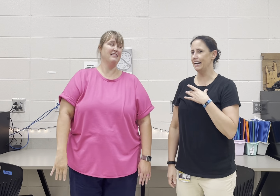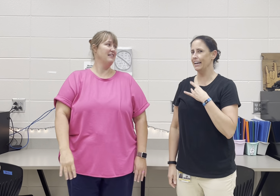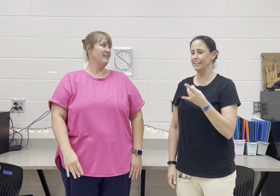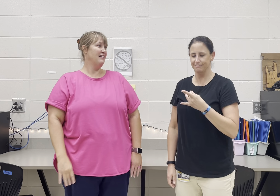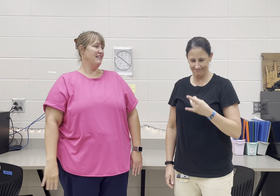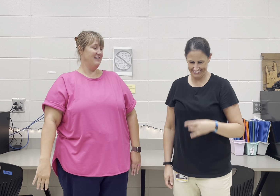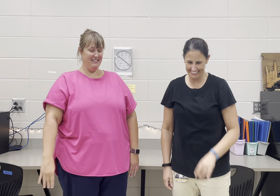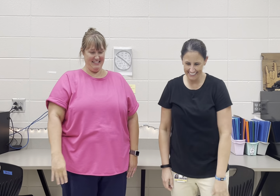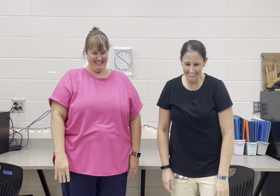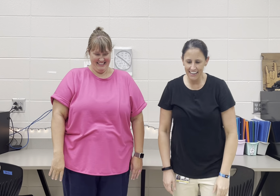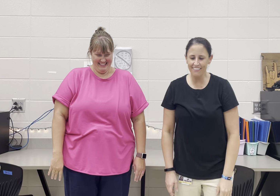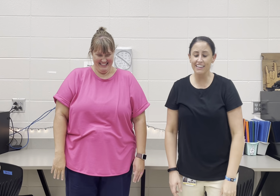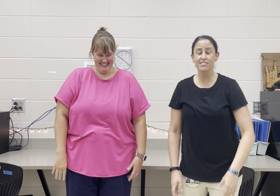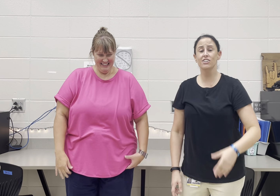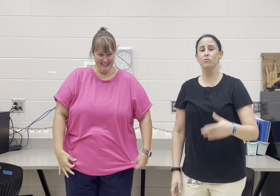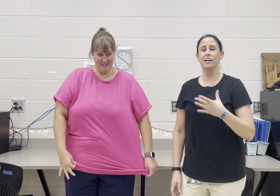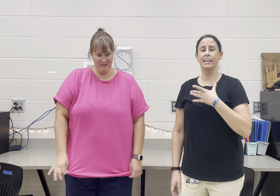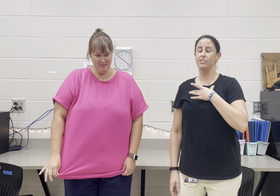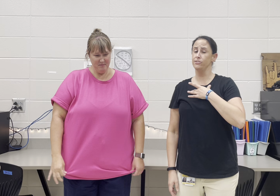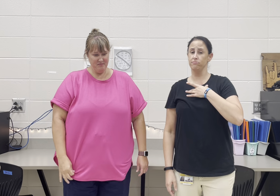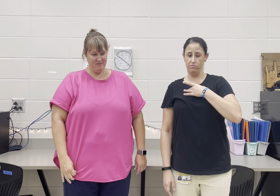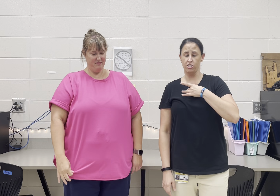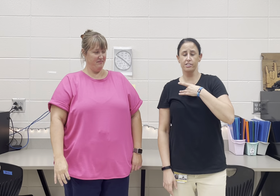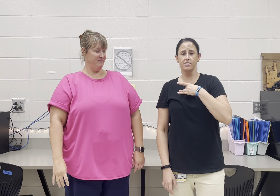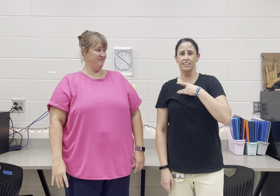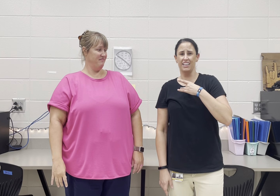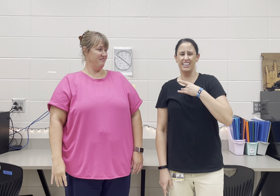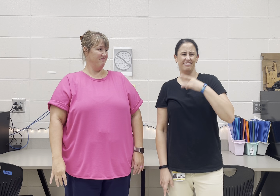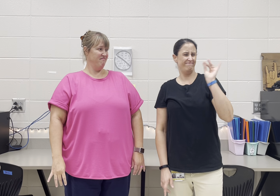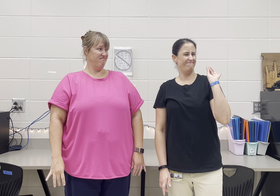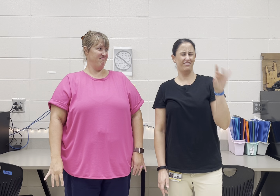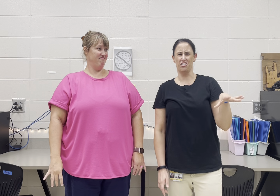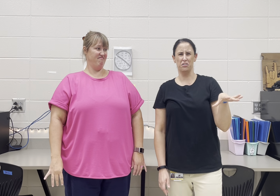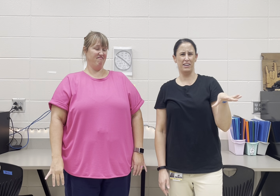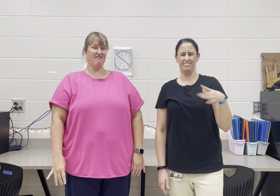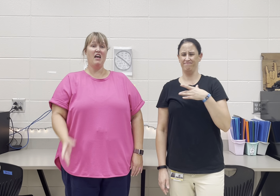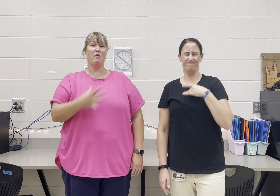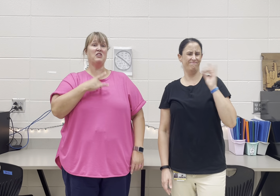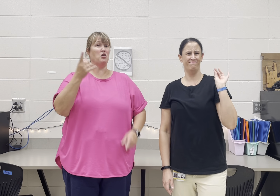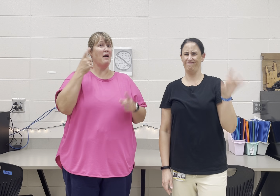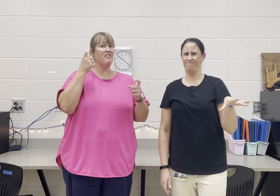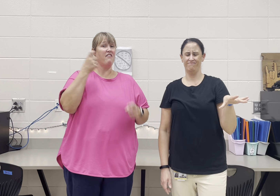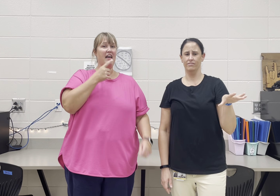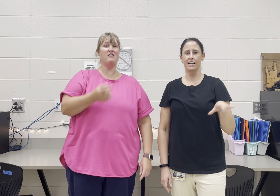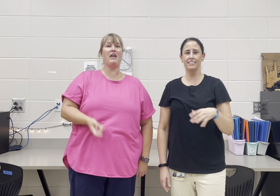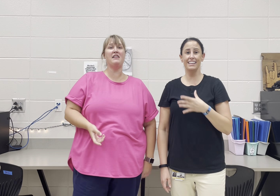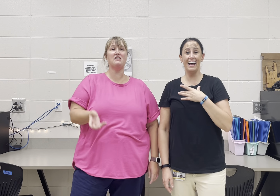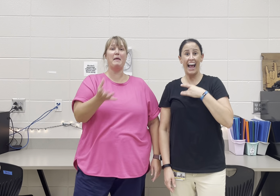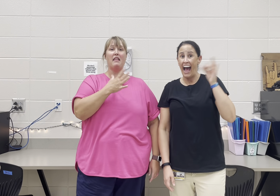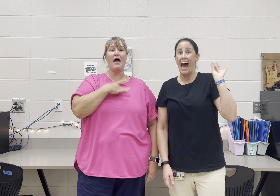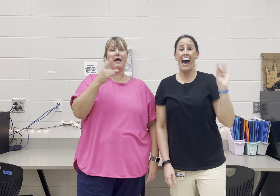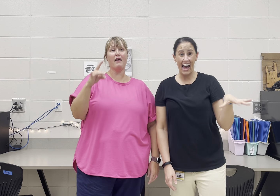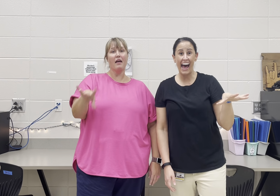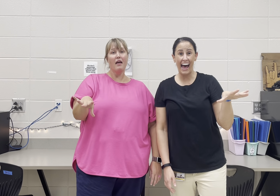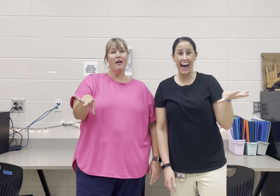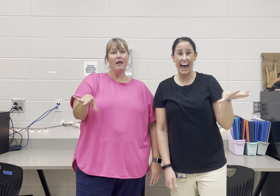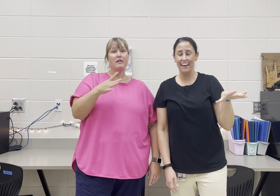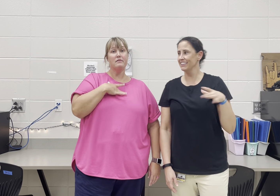Lie. And then don't like. You start to sign like, throw it away. Make sure you have that face. You It's can't not- just be like, That's